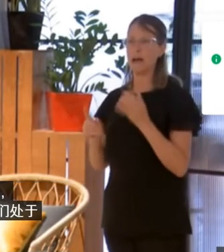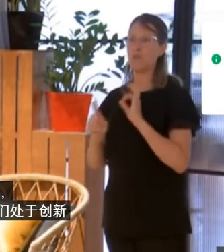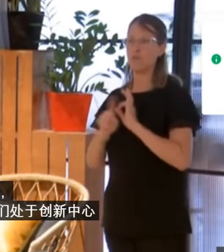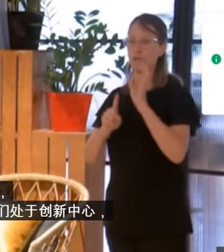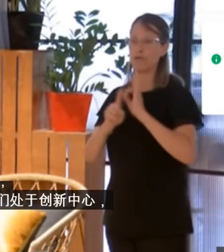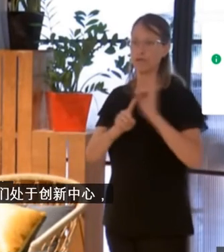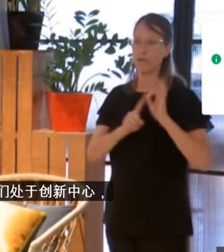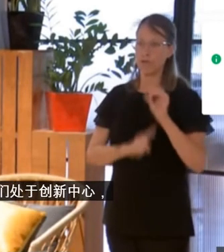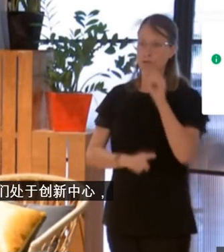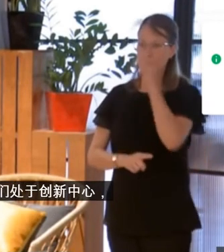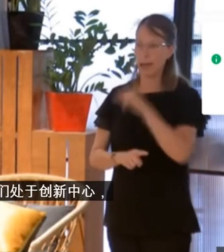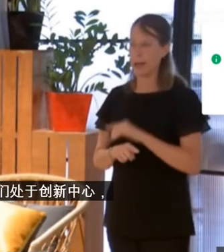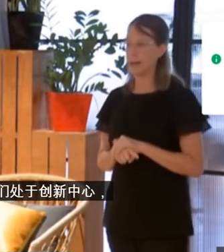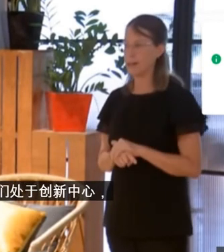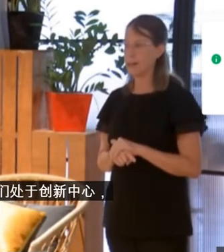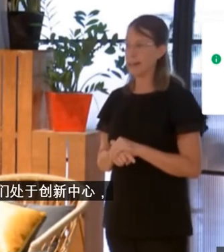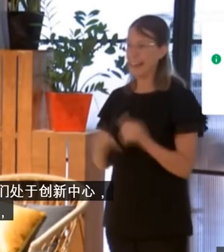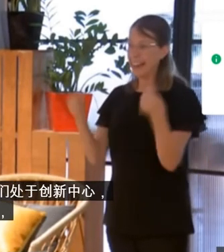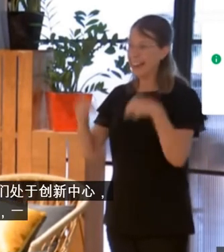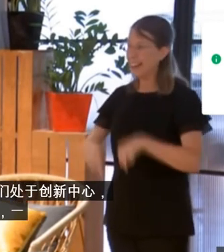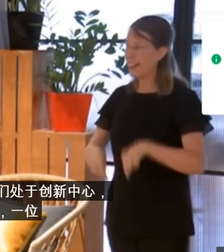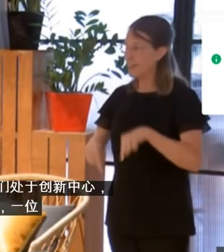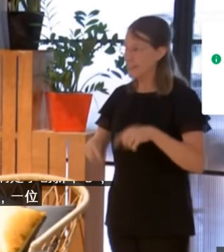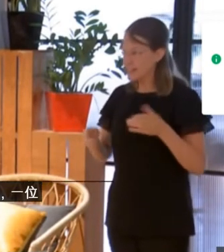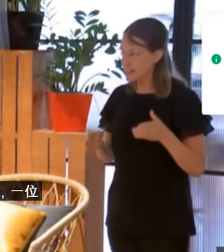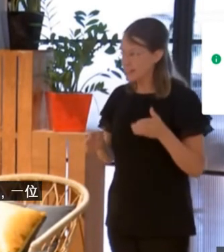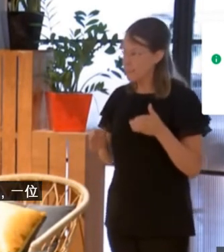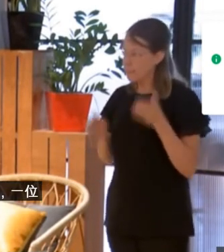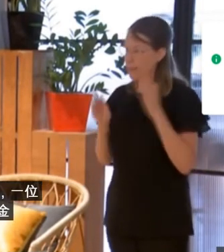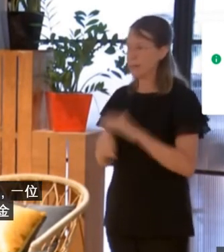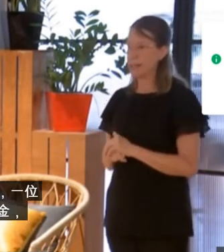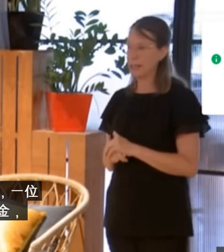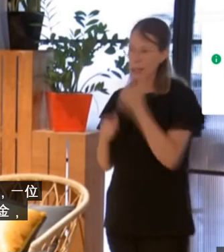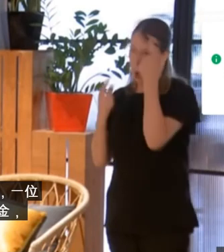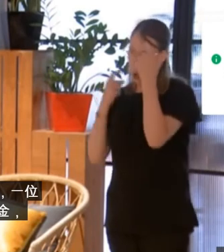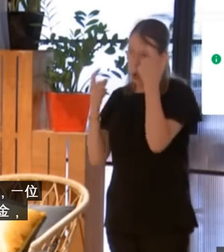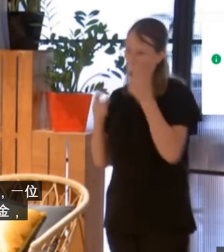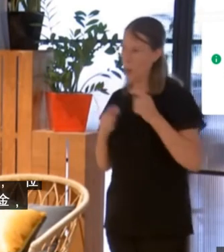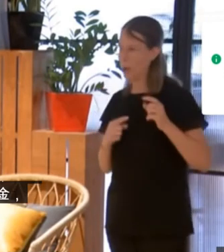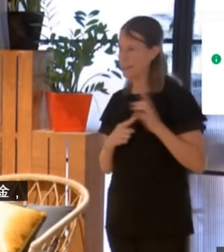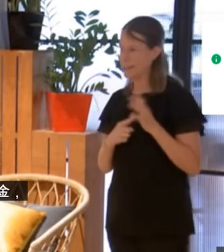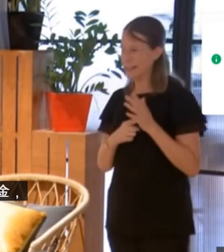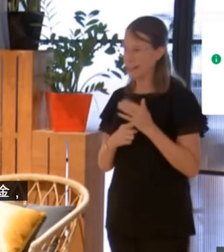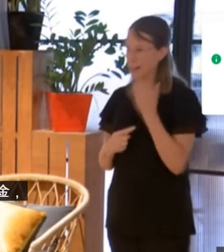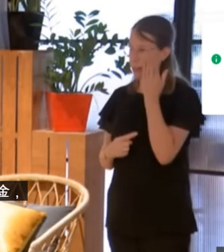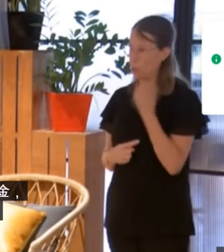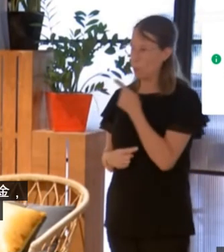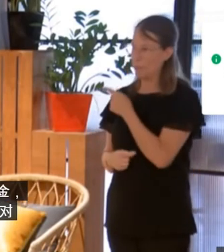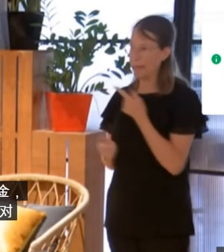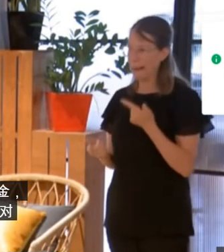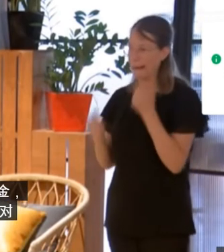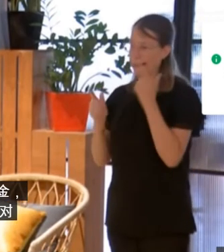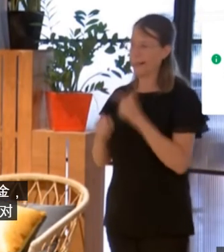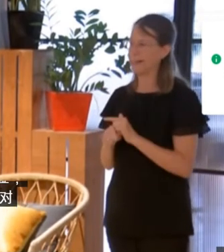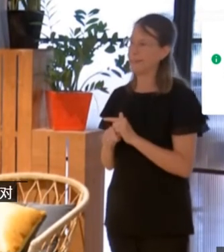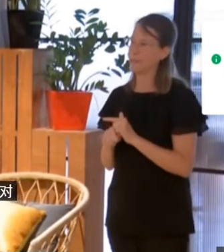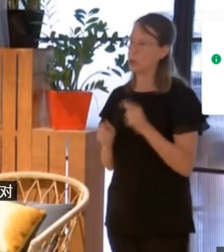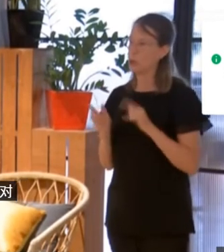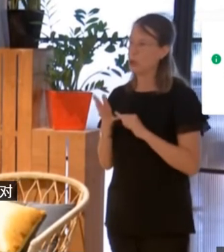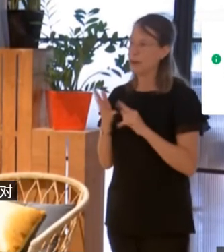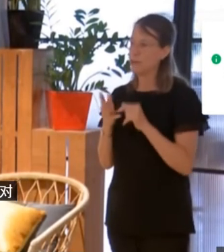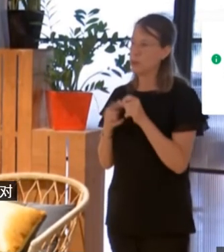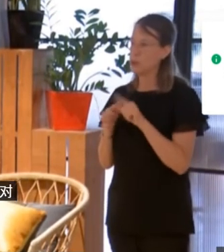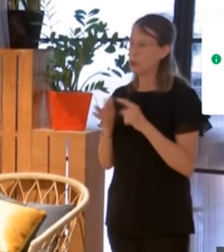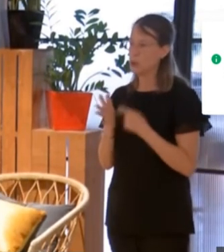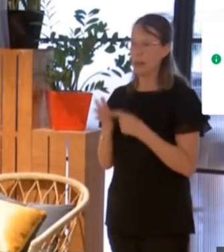here we are in the hub of innovation with an innovation leader, a woman leading innovation superannuation. So you'd expect to see some support for those